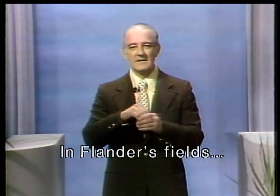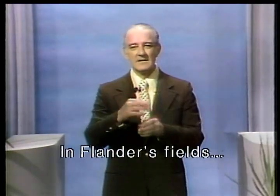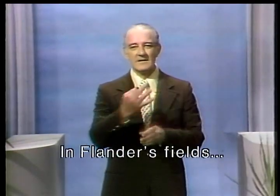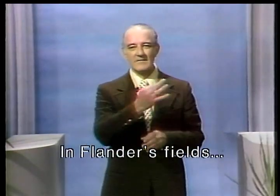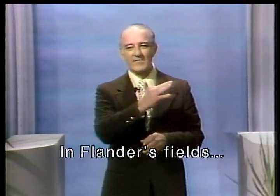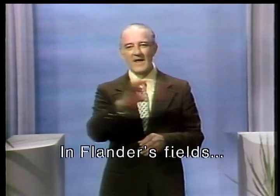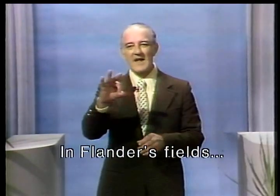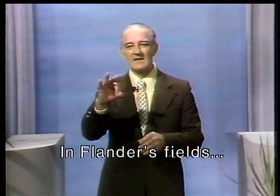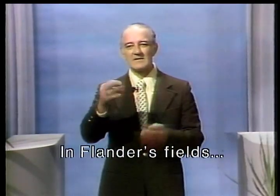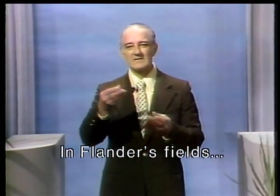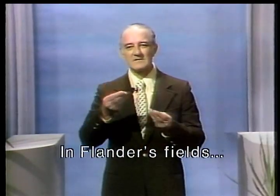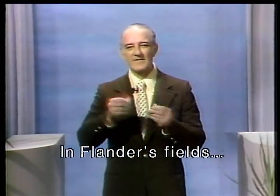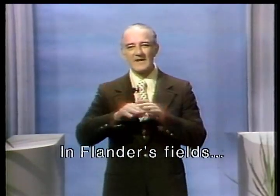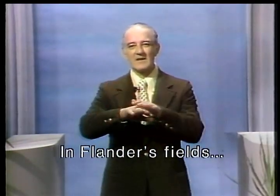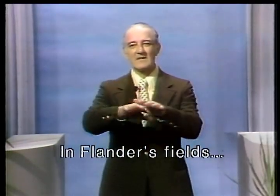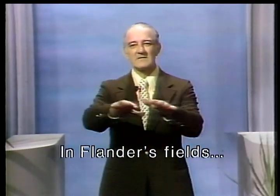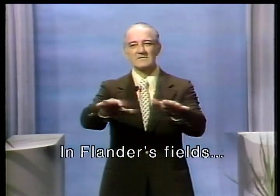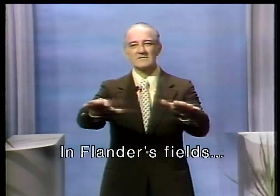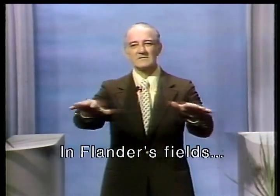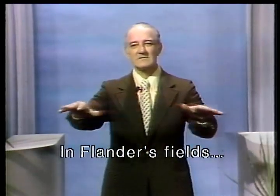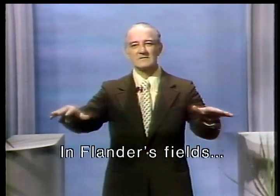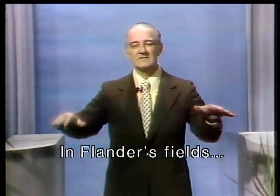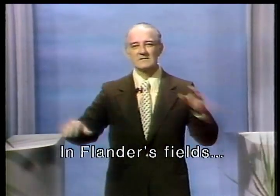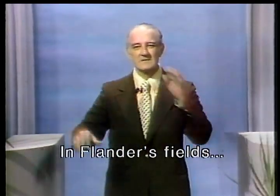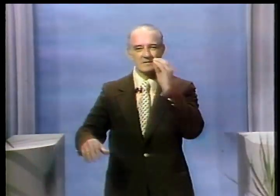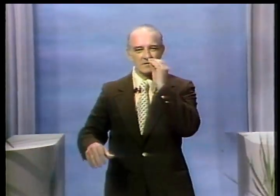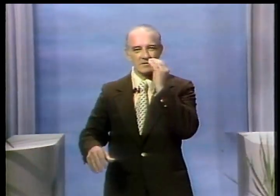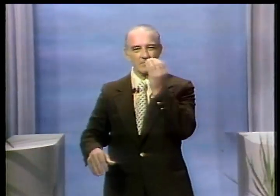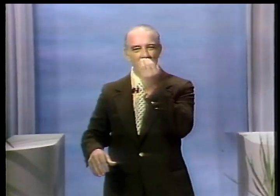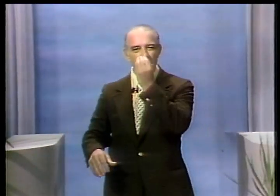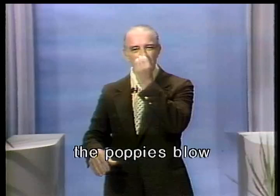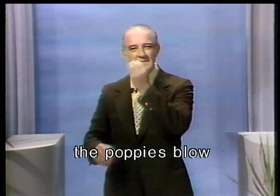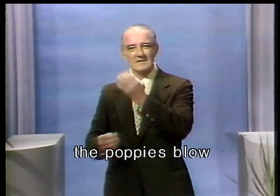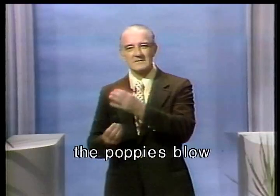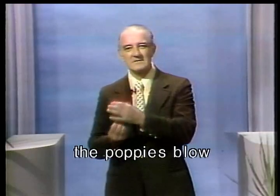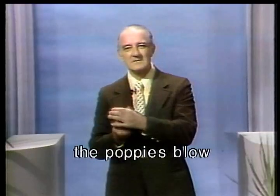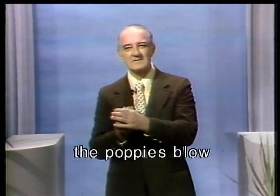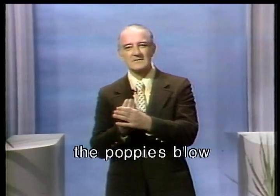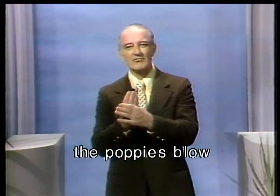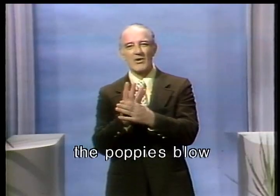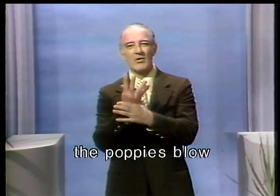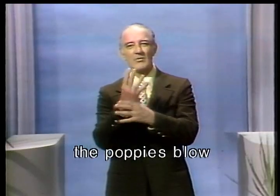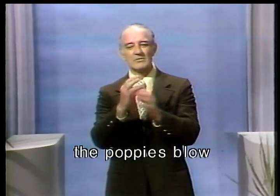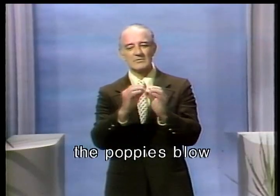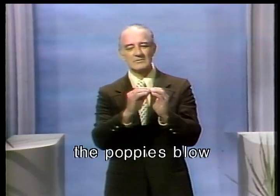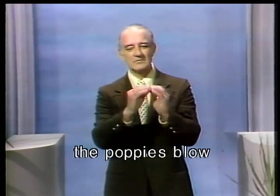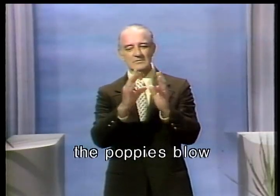In Flanders fields, the poppies grow